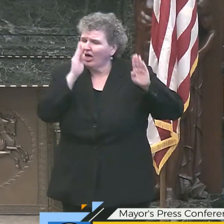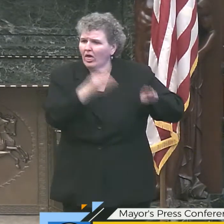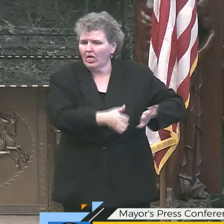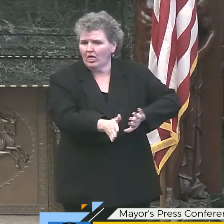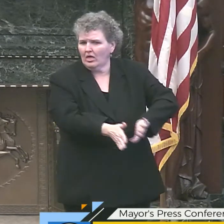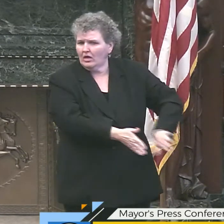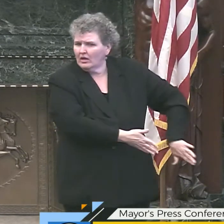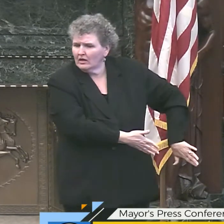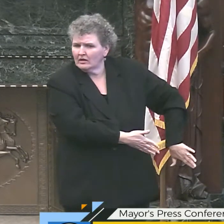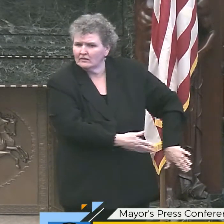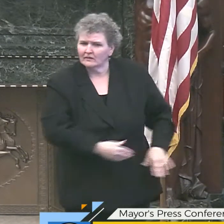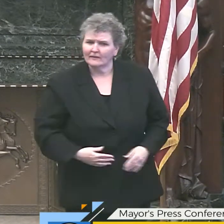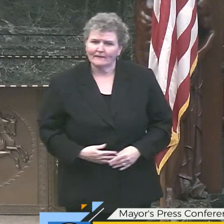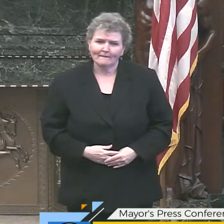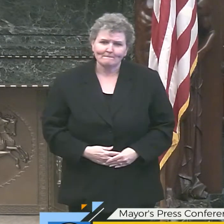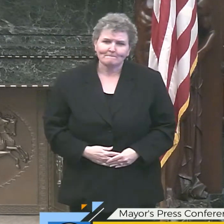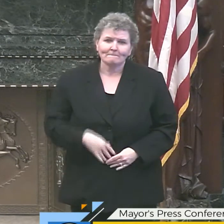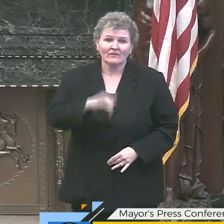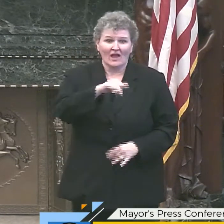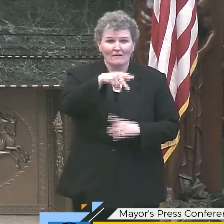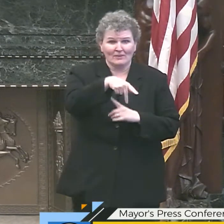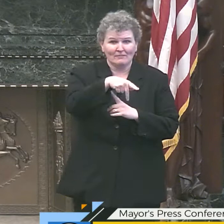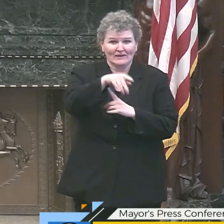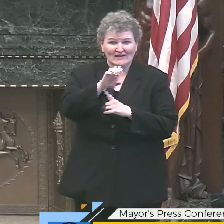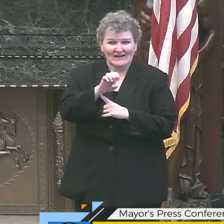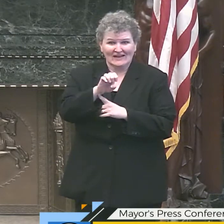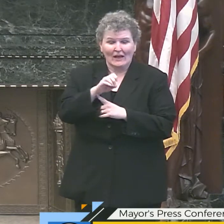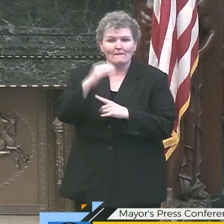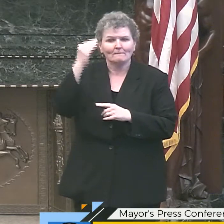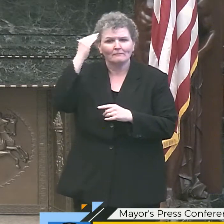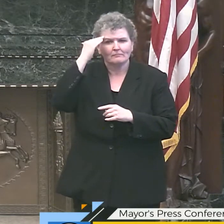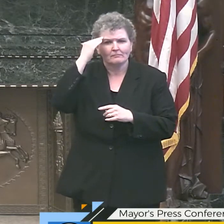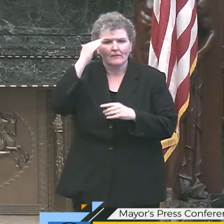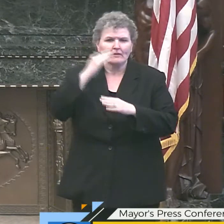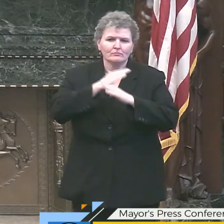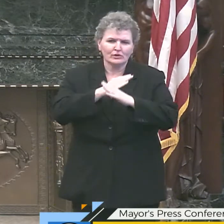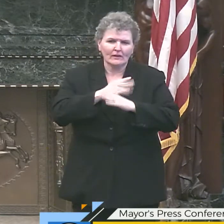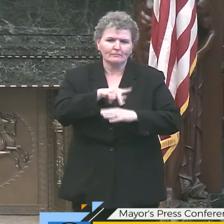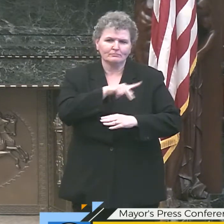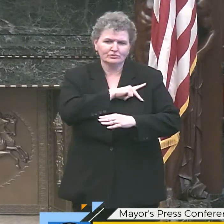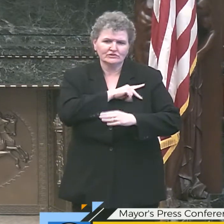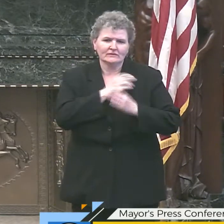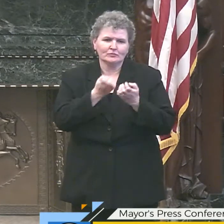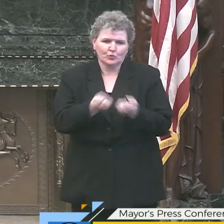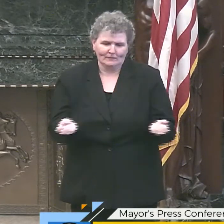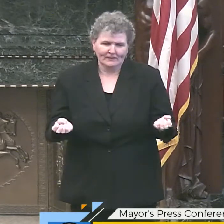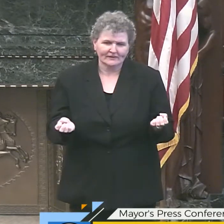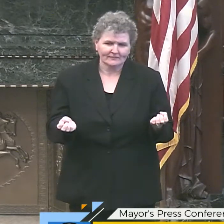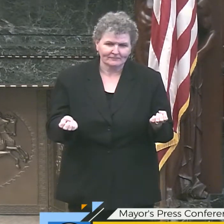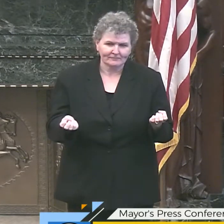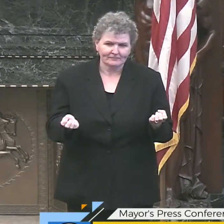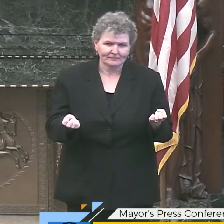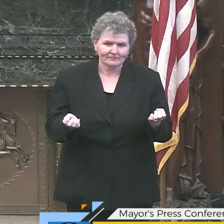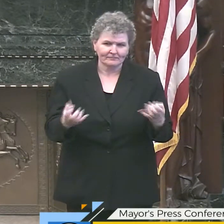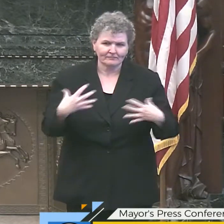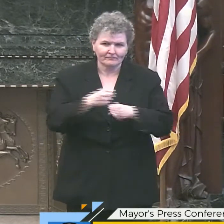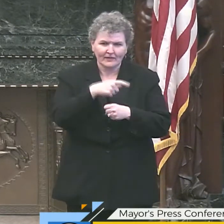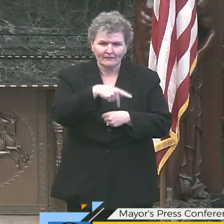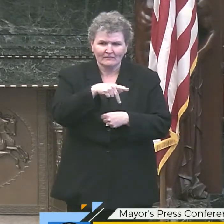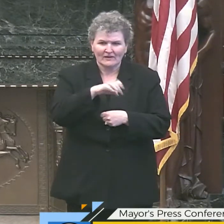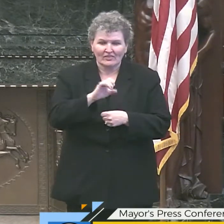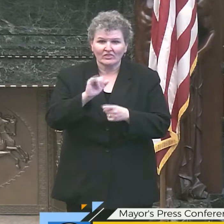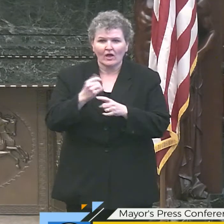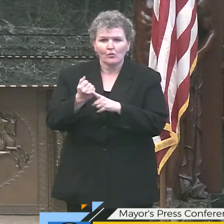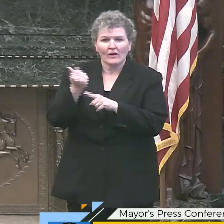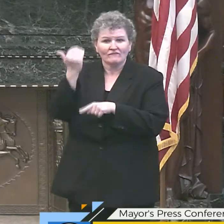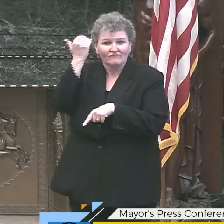wide. The city's Office of Emergency Management, led by Fire Commissioner Adam Teal, has been working day in and day out to procure PPE